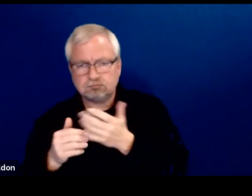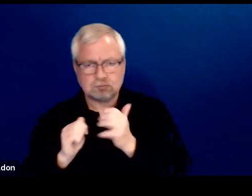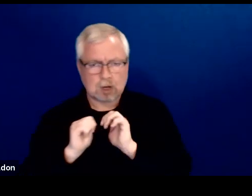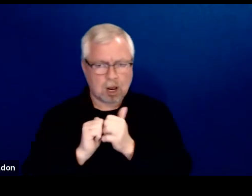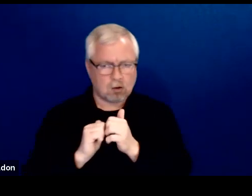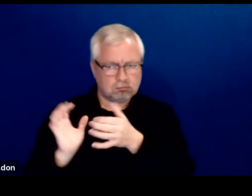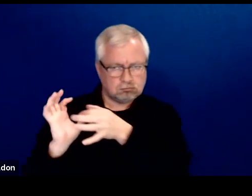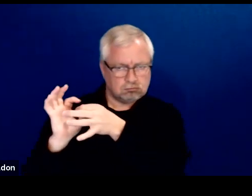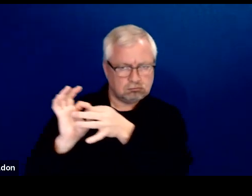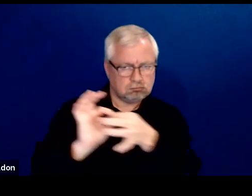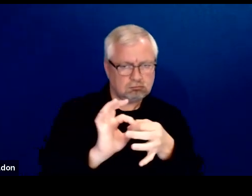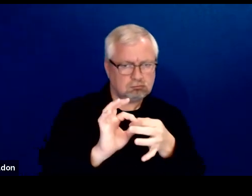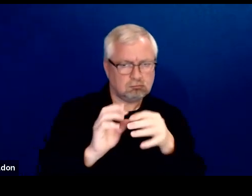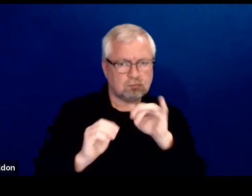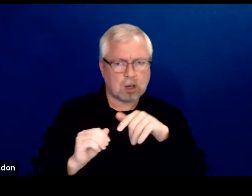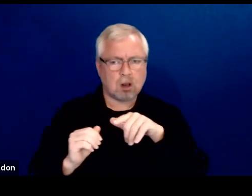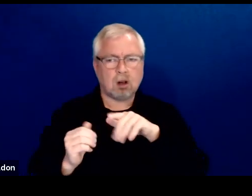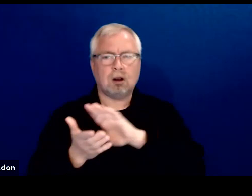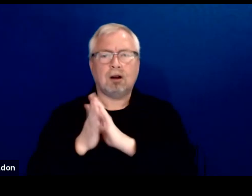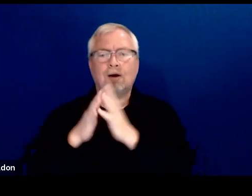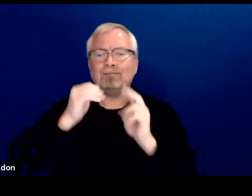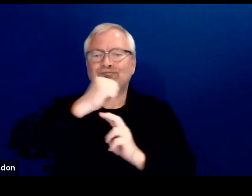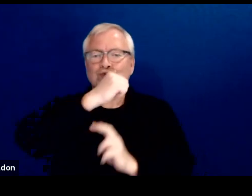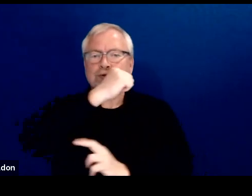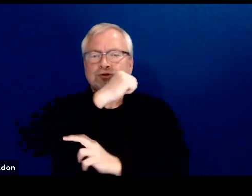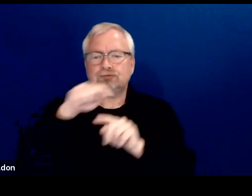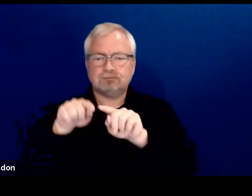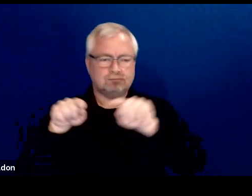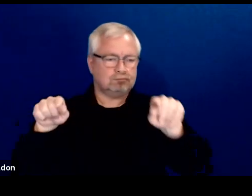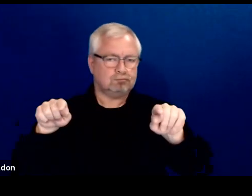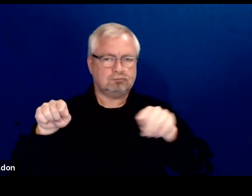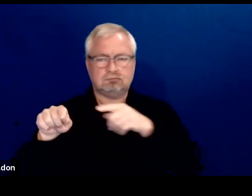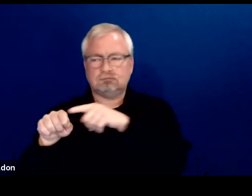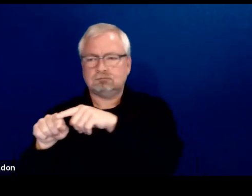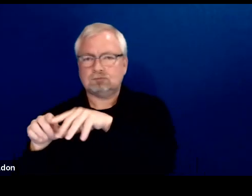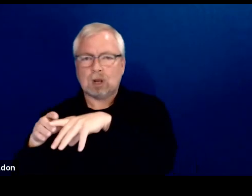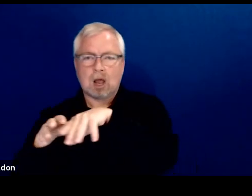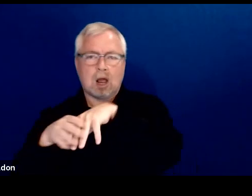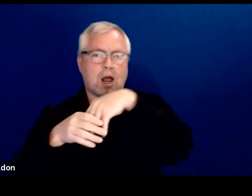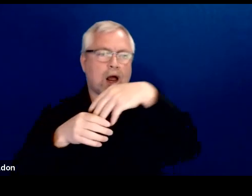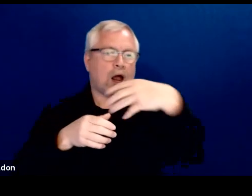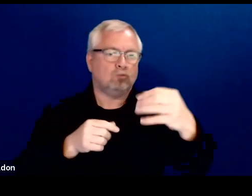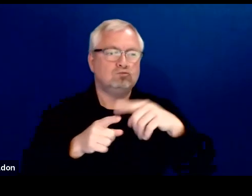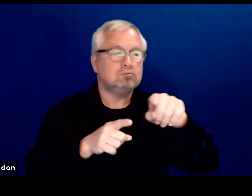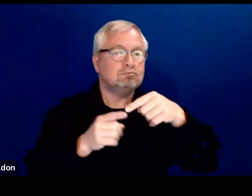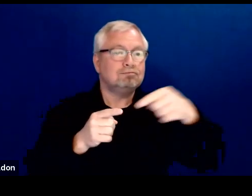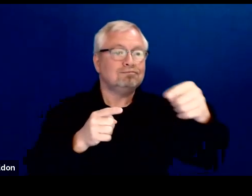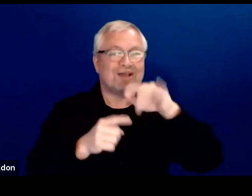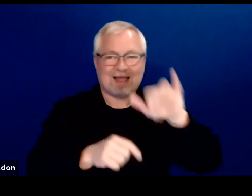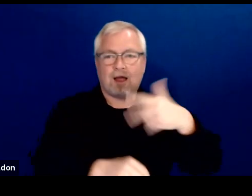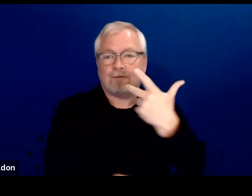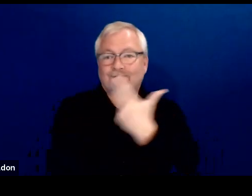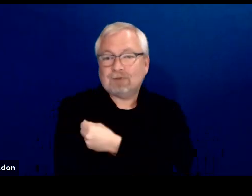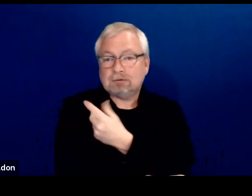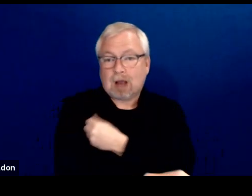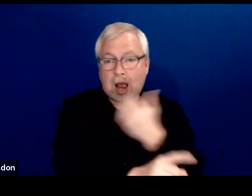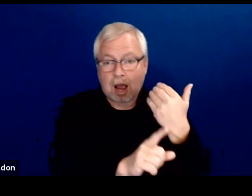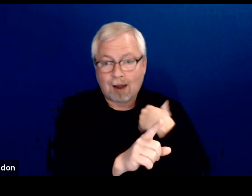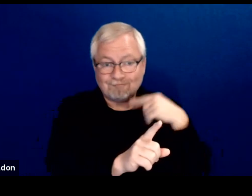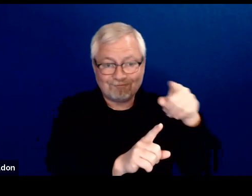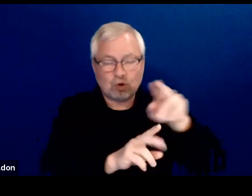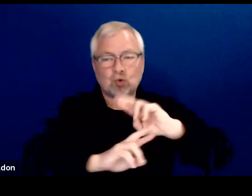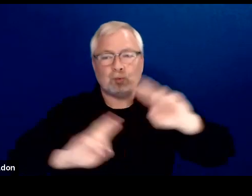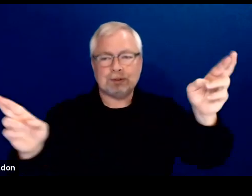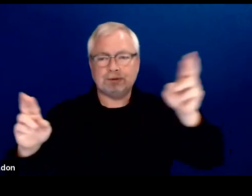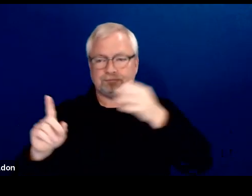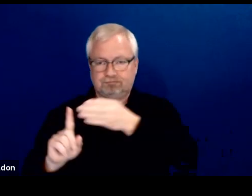this and maintaining for the long term until we get a vaccine on COVID-19. So what I ask you to do, Minnesota, and you've done